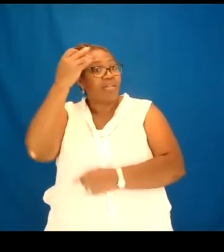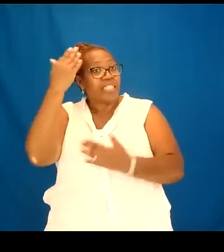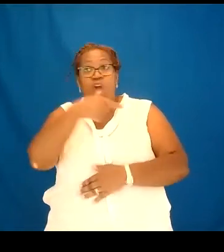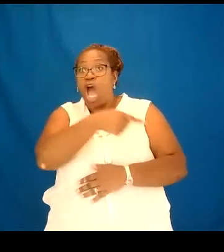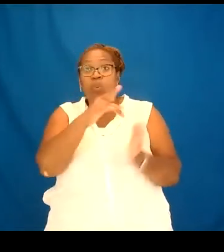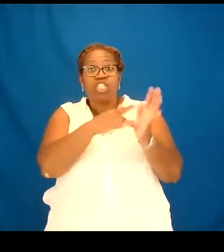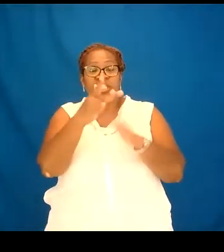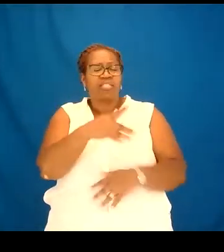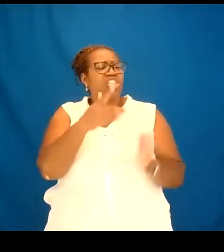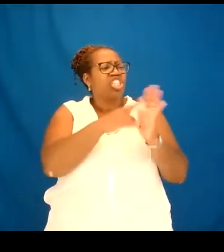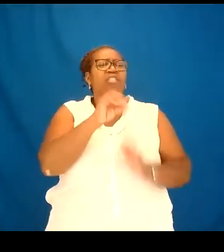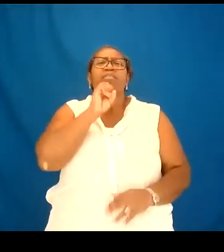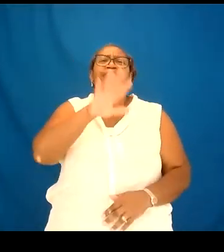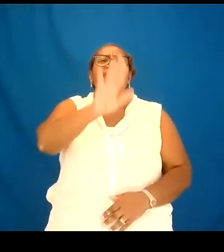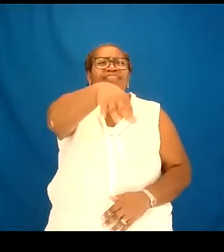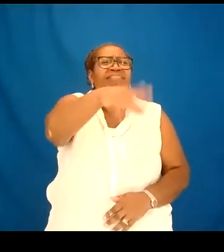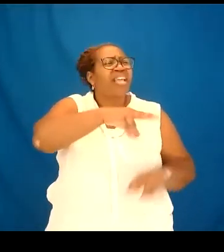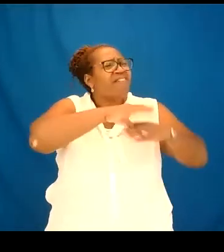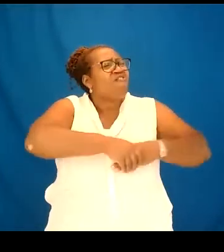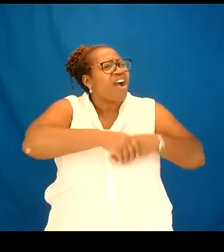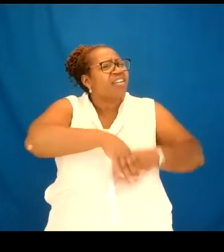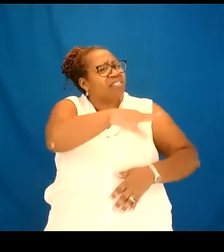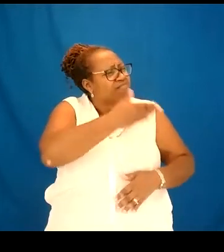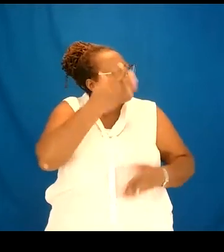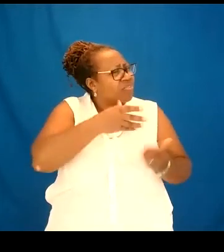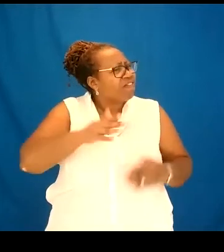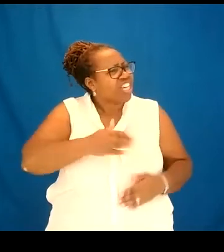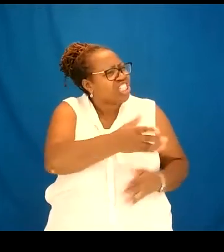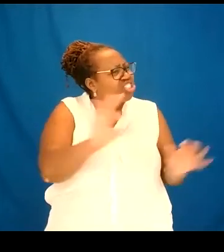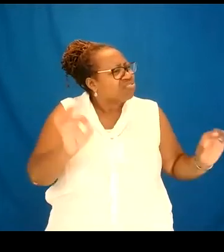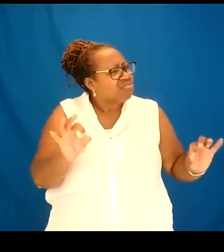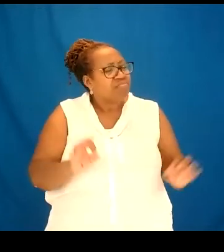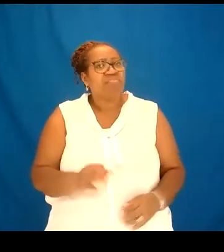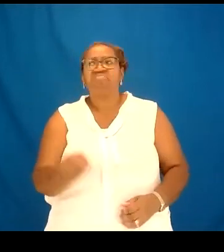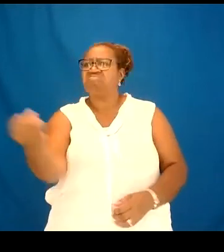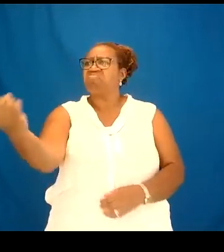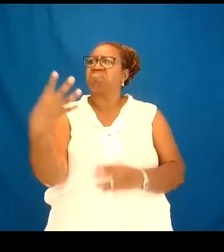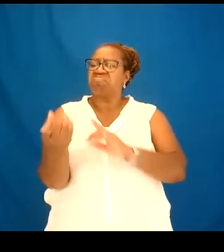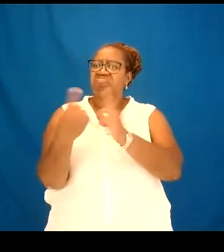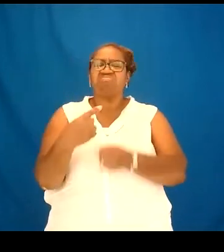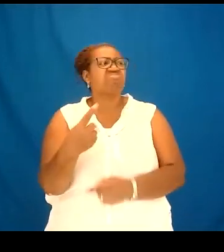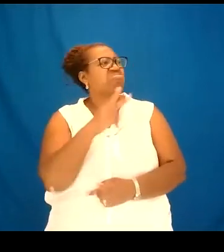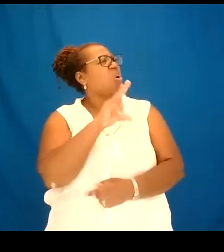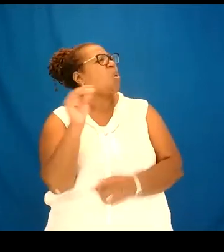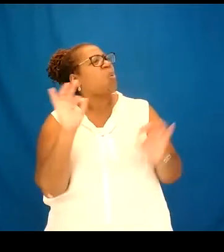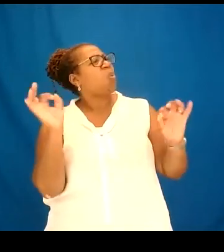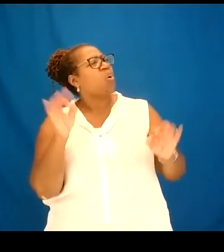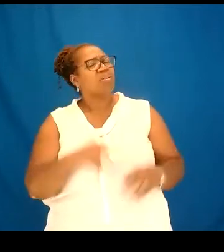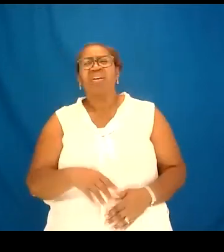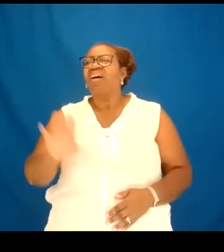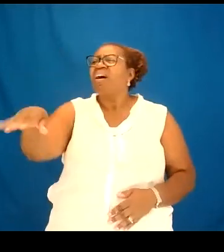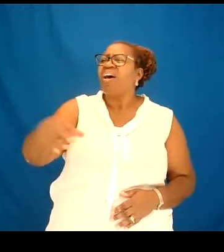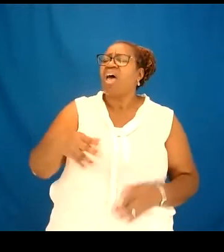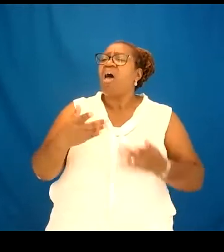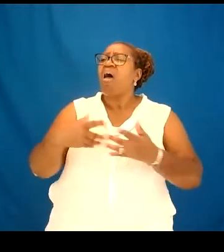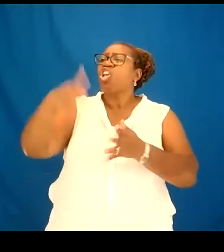out to them, "Friends, haven't you any fish?" "No," they answered. He said, "Throw your net on the